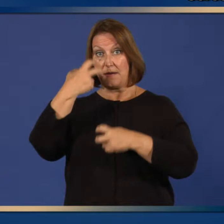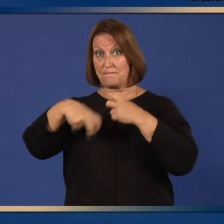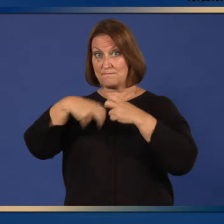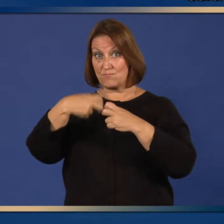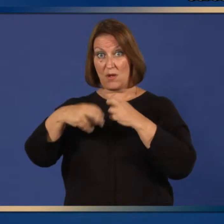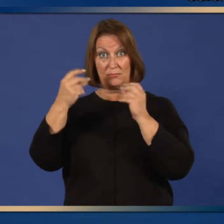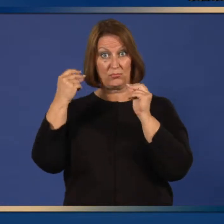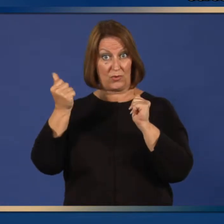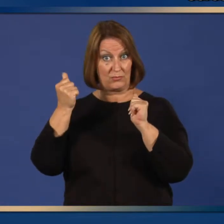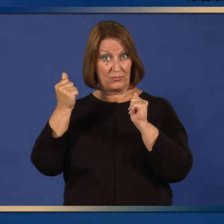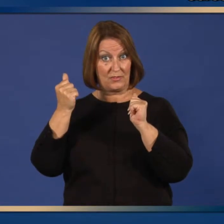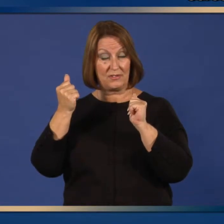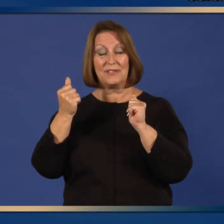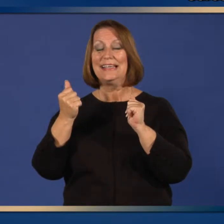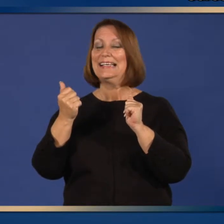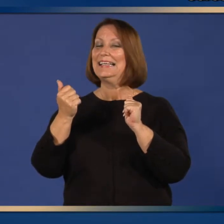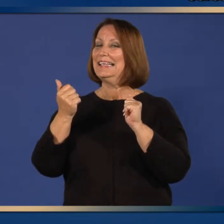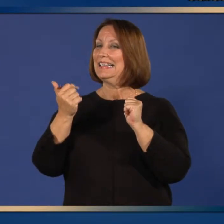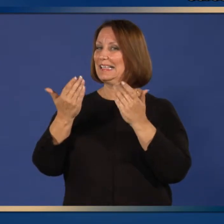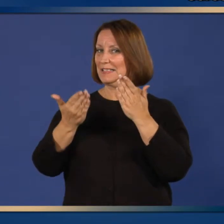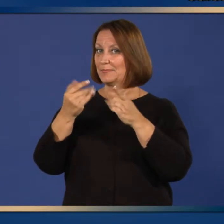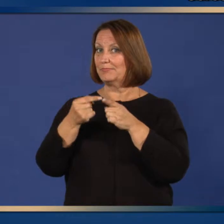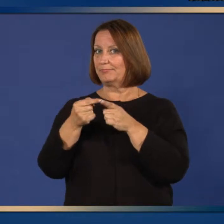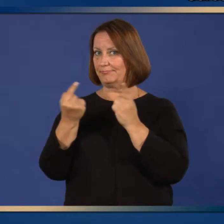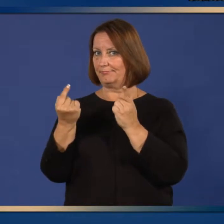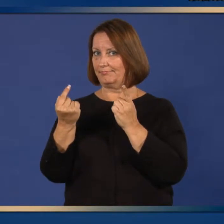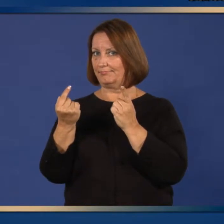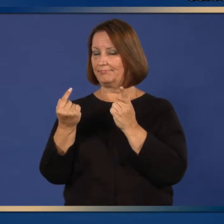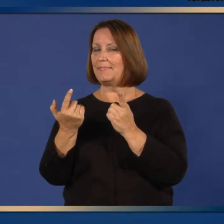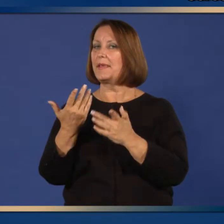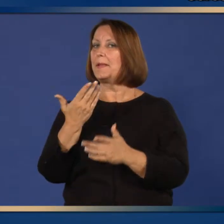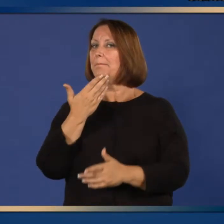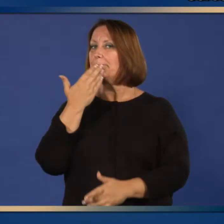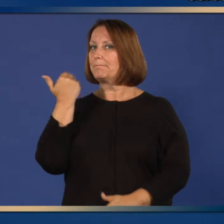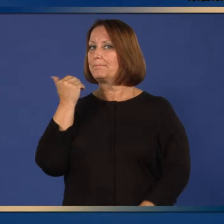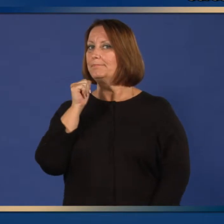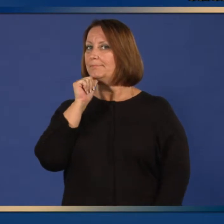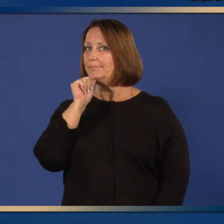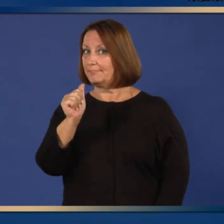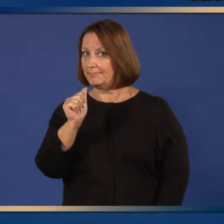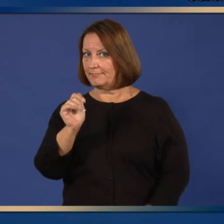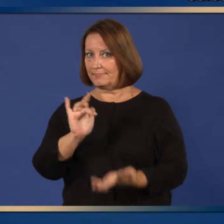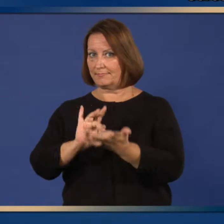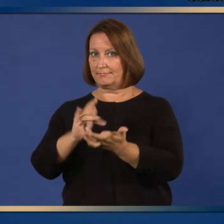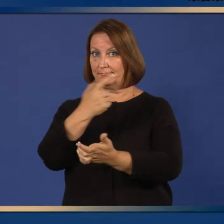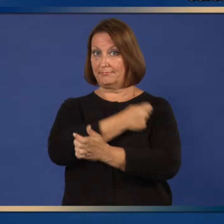usually a contraindication to further vaccination against influenza.